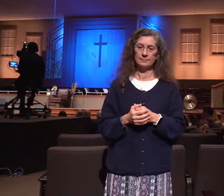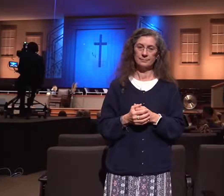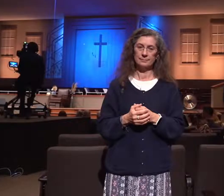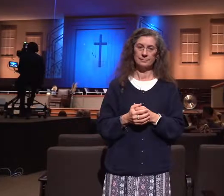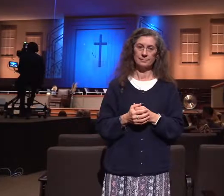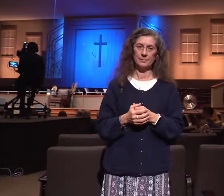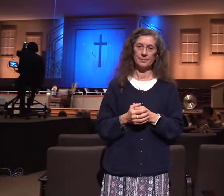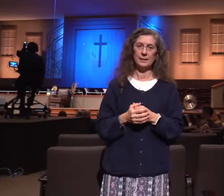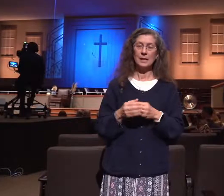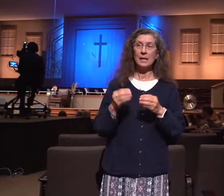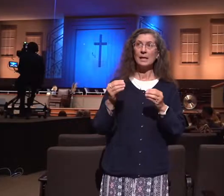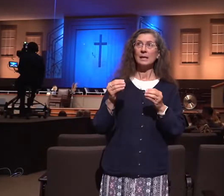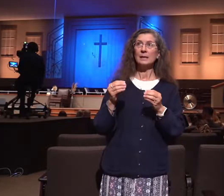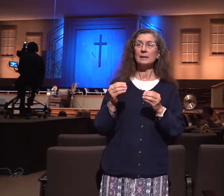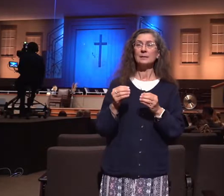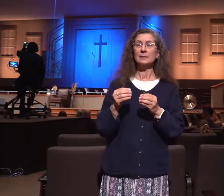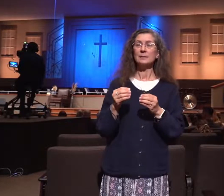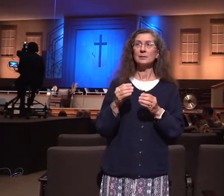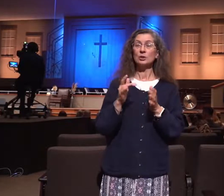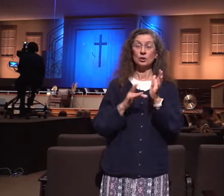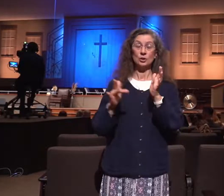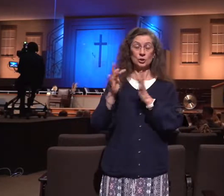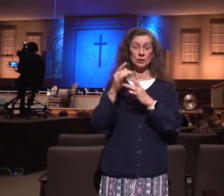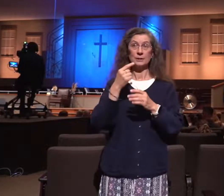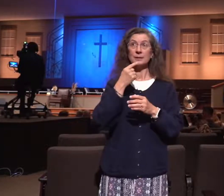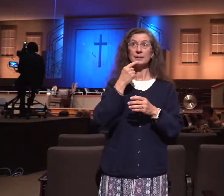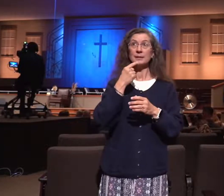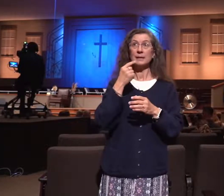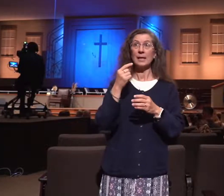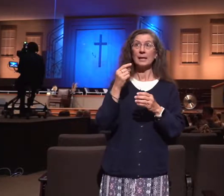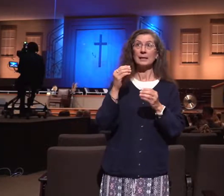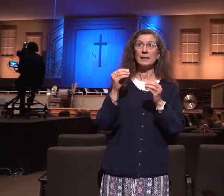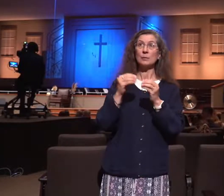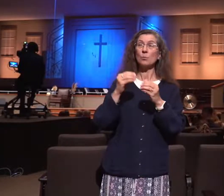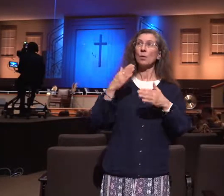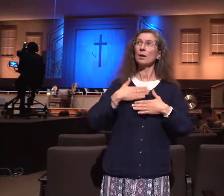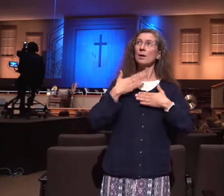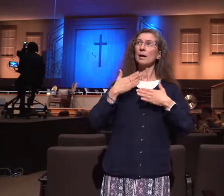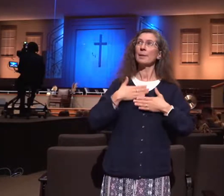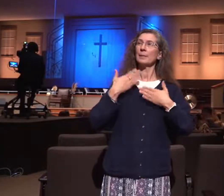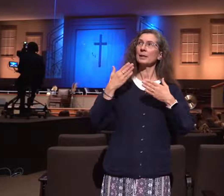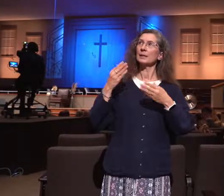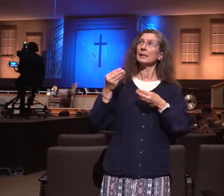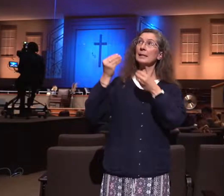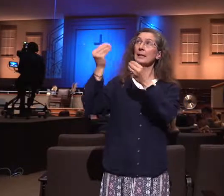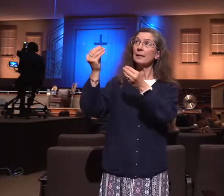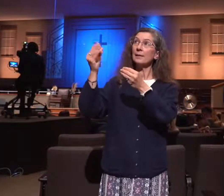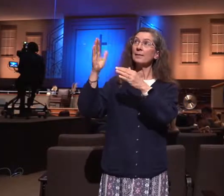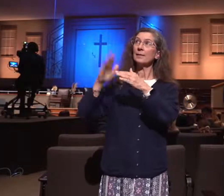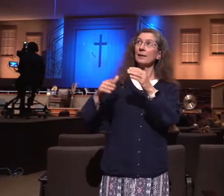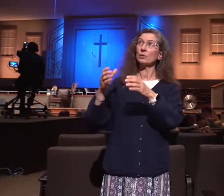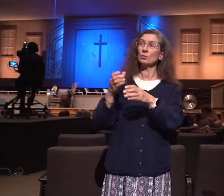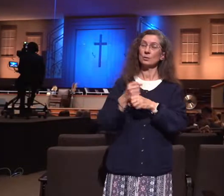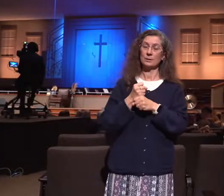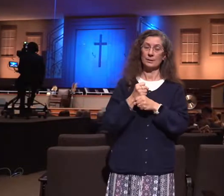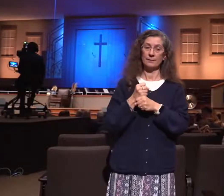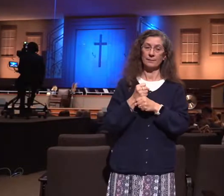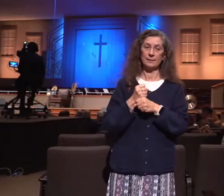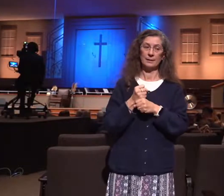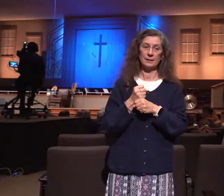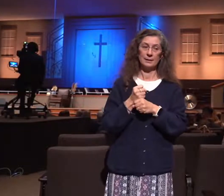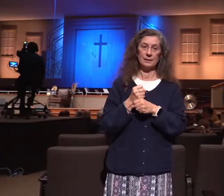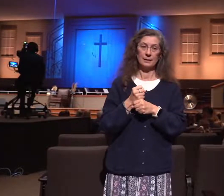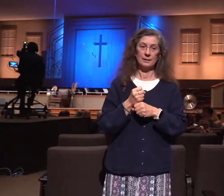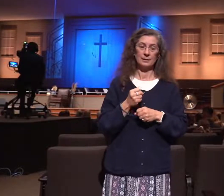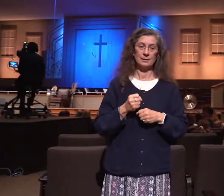It is more joyful. Now, Jesus said that. It's more joyful to give than to receive. And by the way,